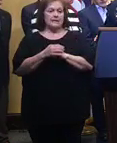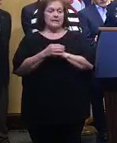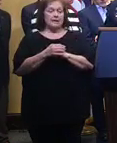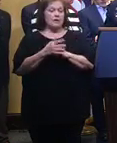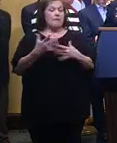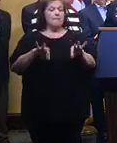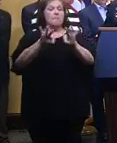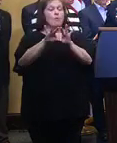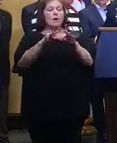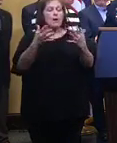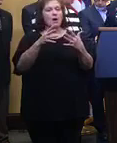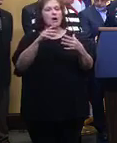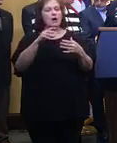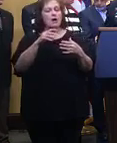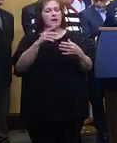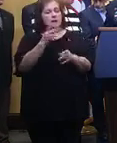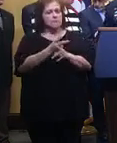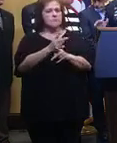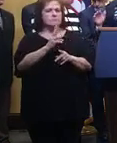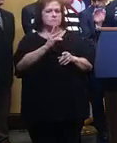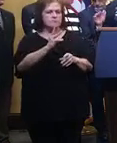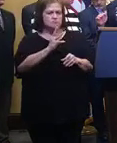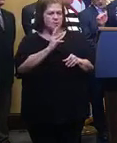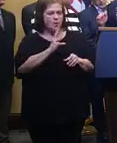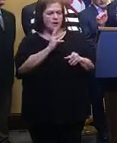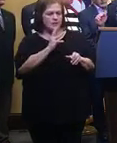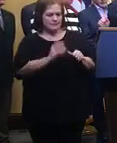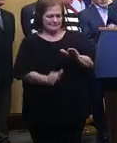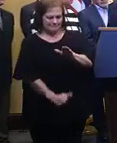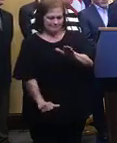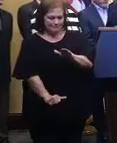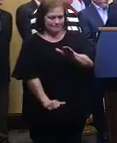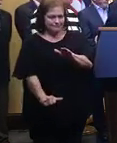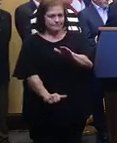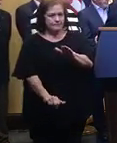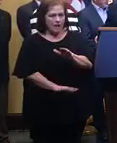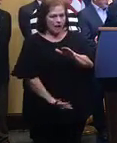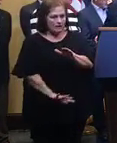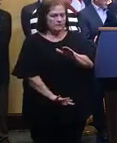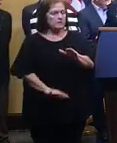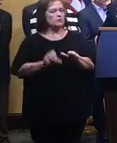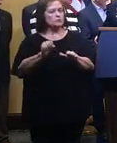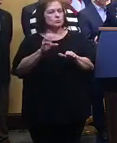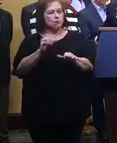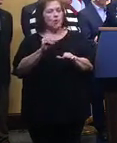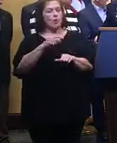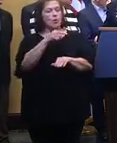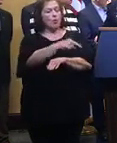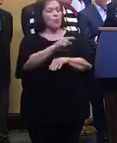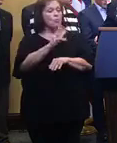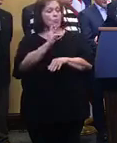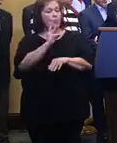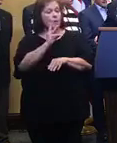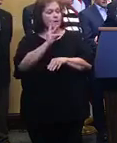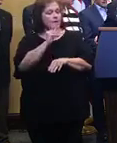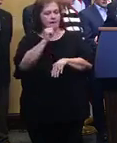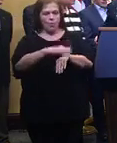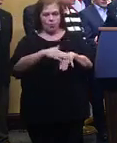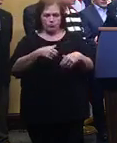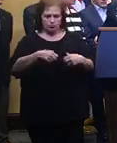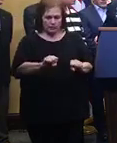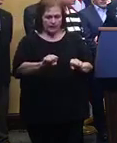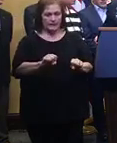that's what it is. It is significant underground storage to get that water off the streets, underground, until the pumps can catch up and actually pump it out